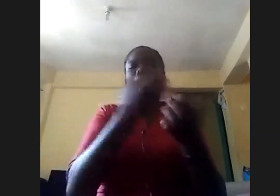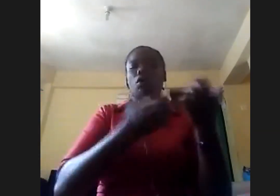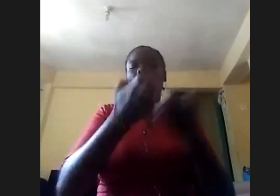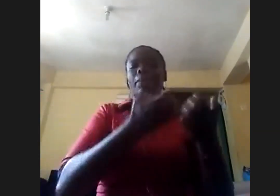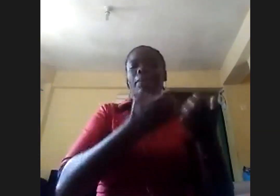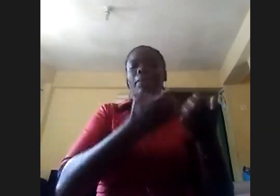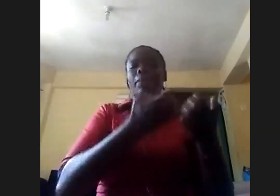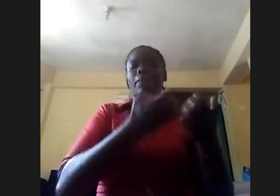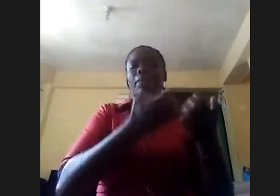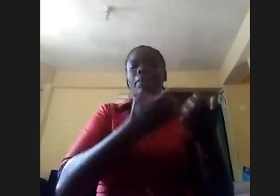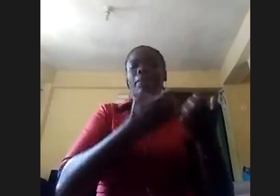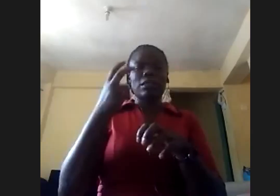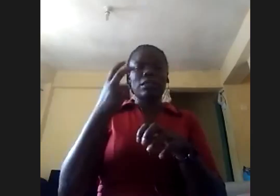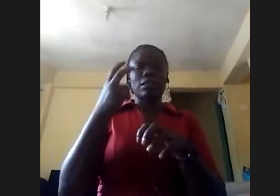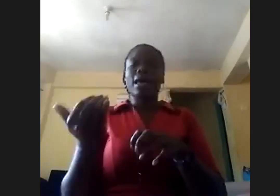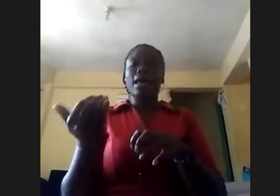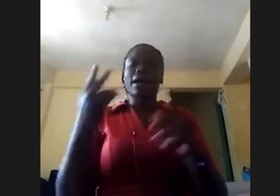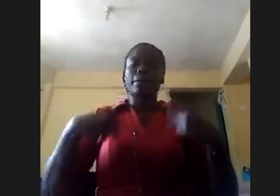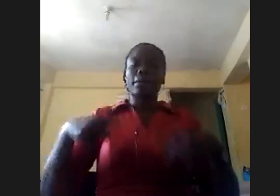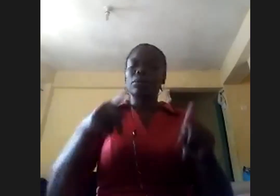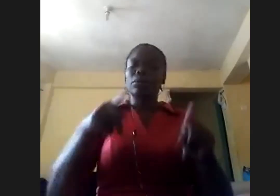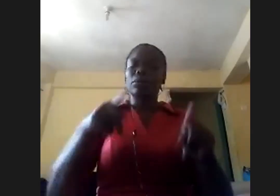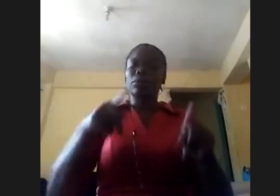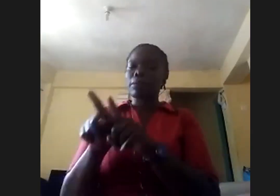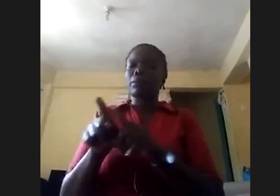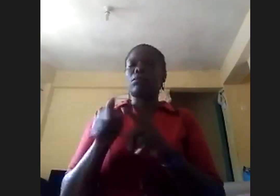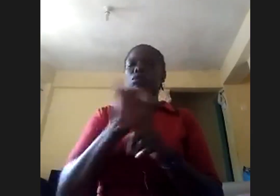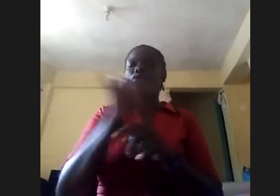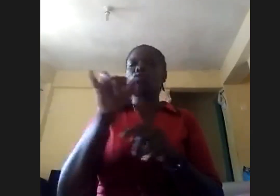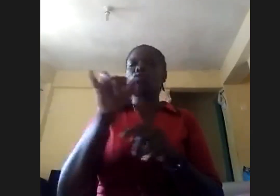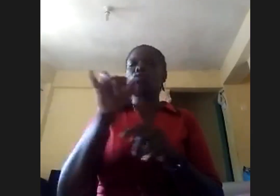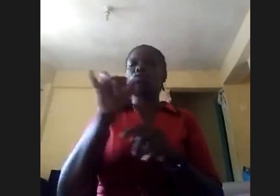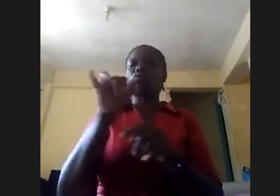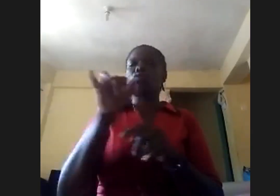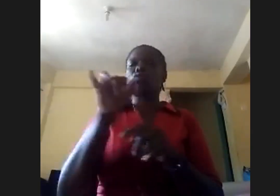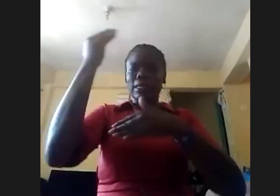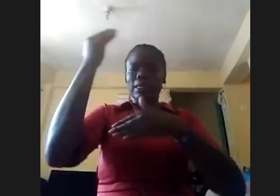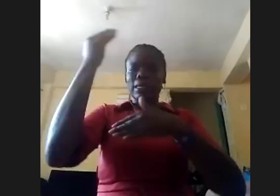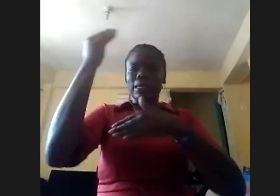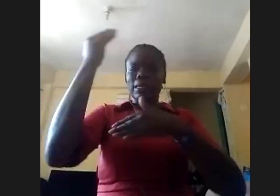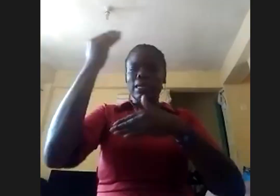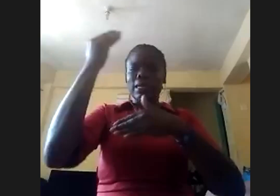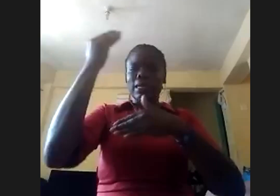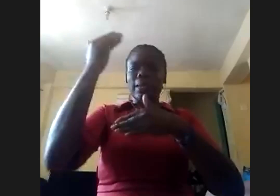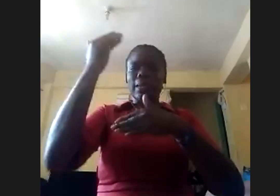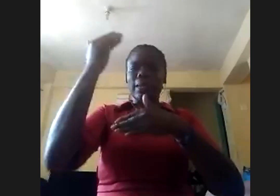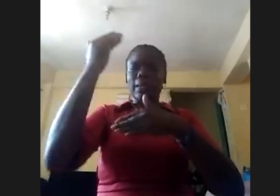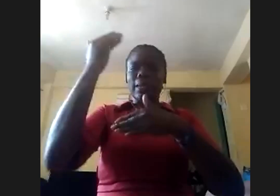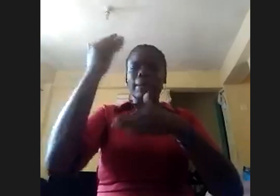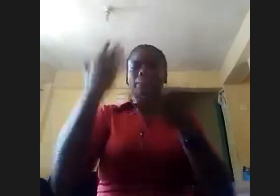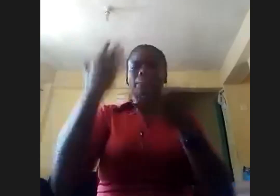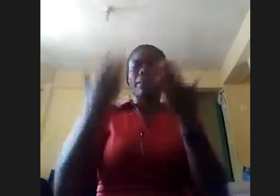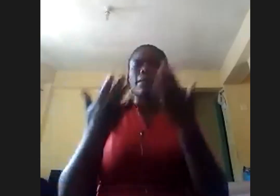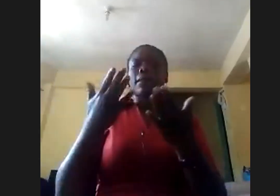mostly with young people again. For example, those who are in campus, probably a parent or a guardian gives you a certain amount